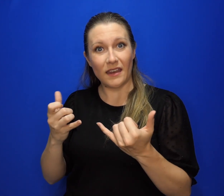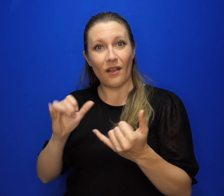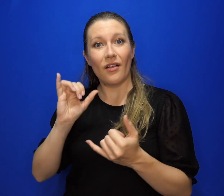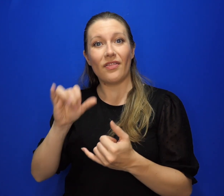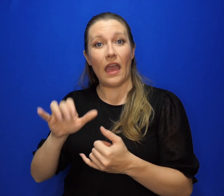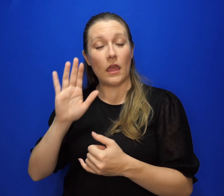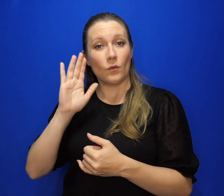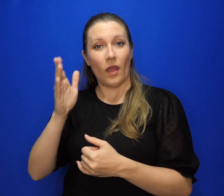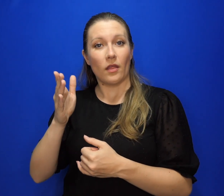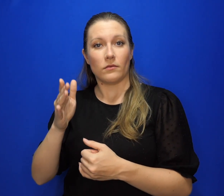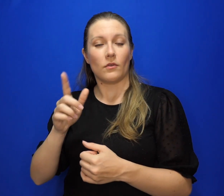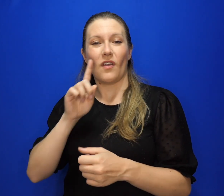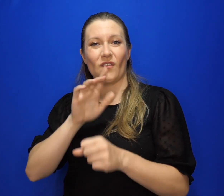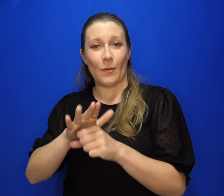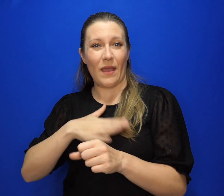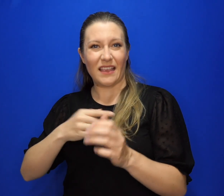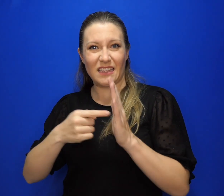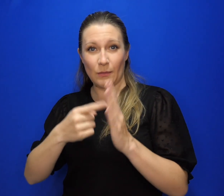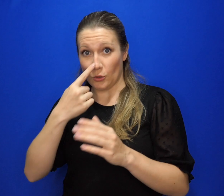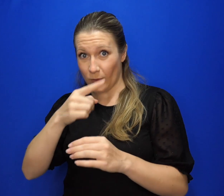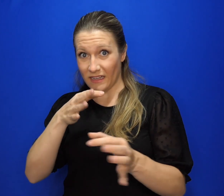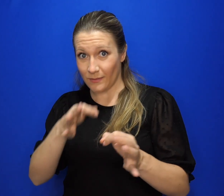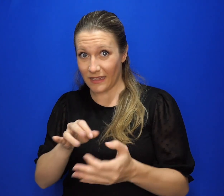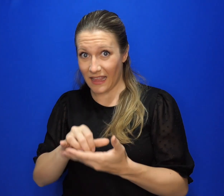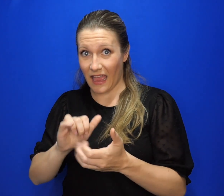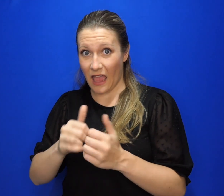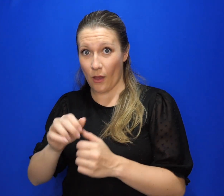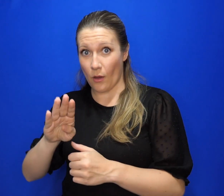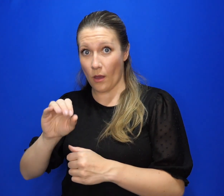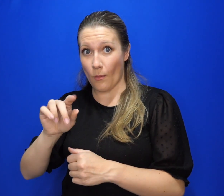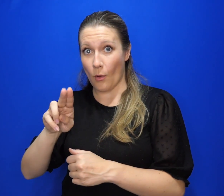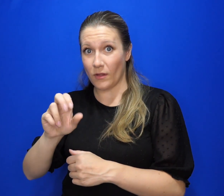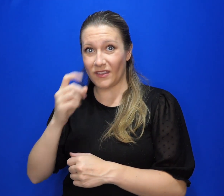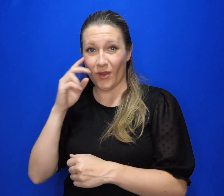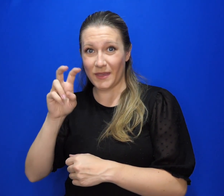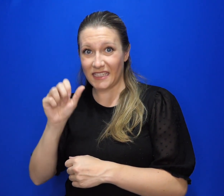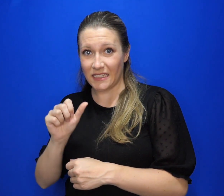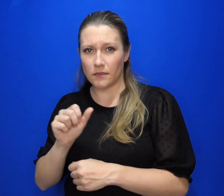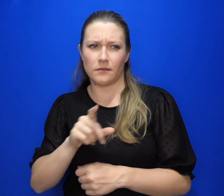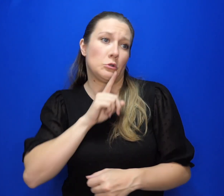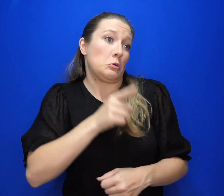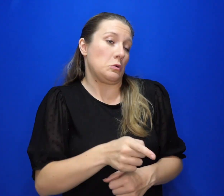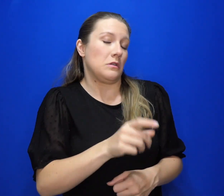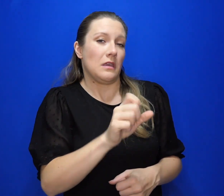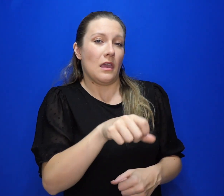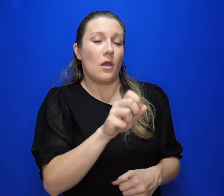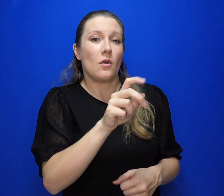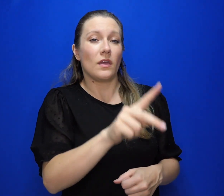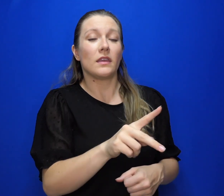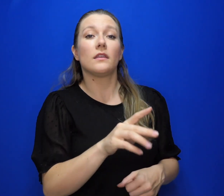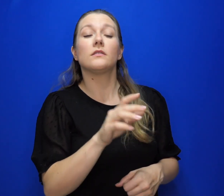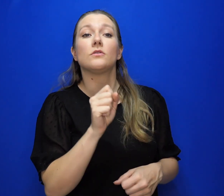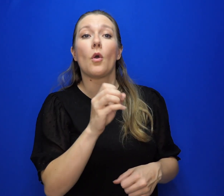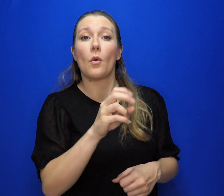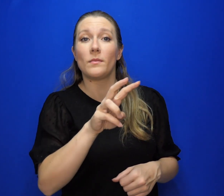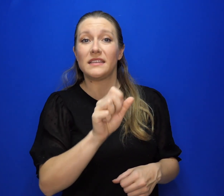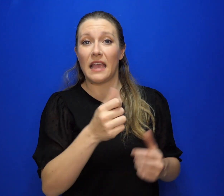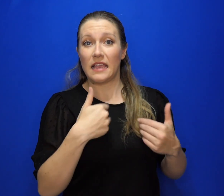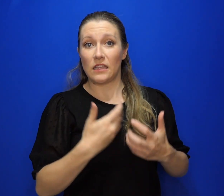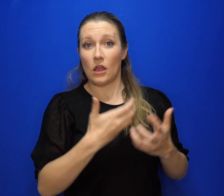for me? How to bolus for pizza? How do you bolus for pizza? Sure. So pizza has a lot of carb, right? But it also has a lot of fat